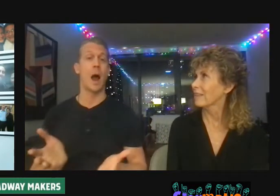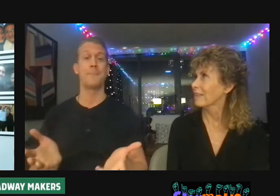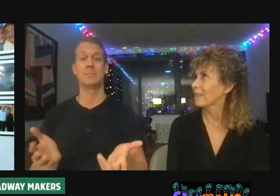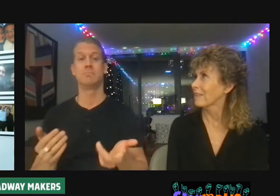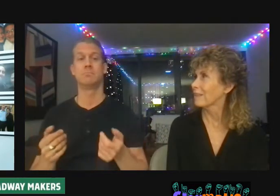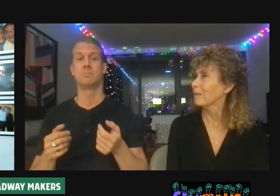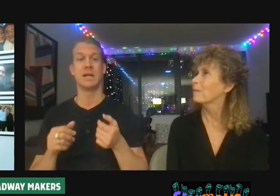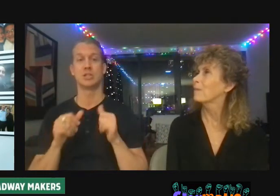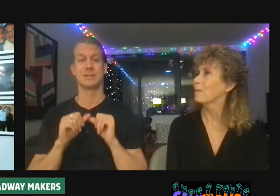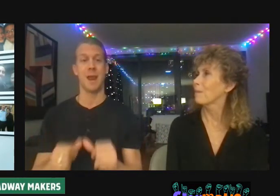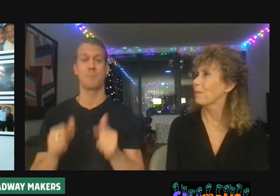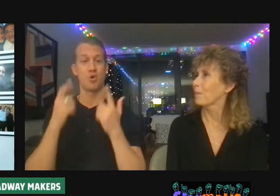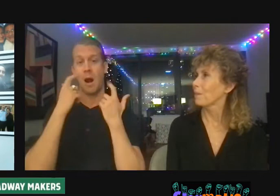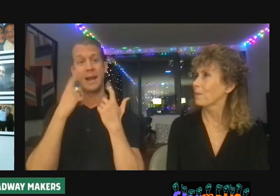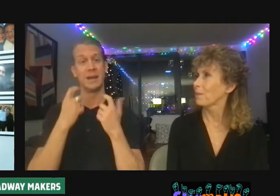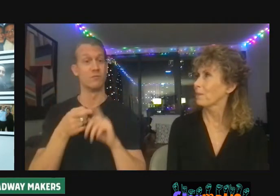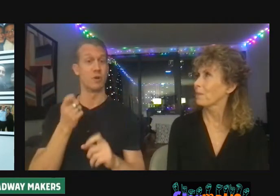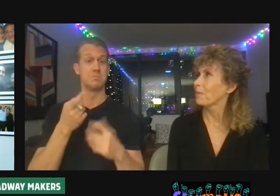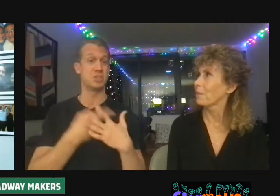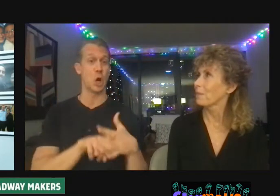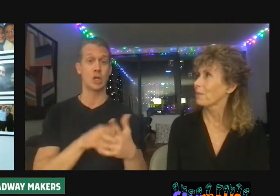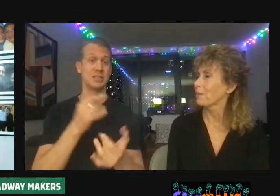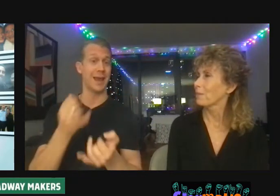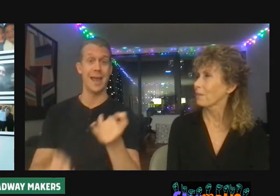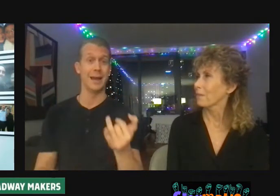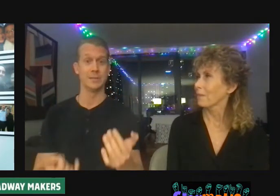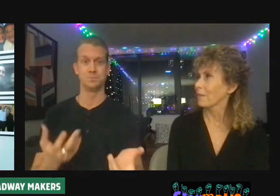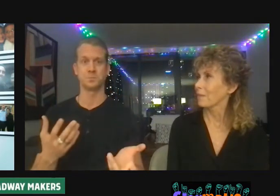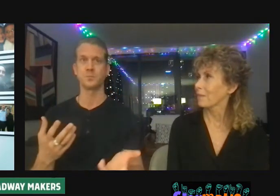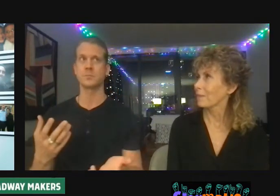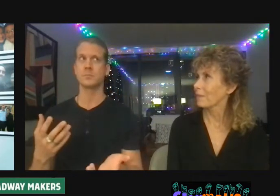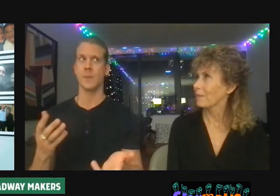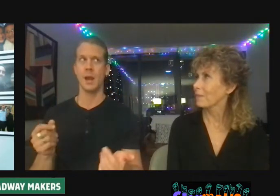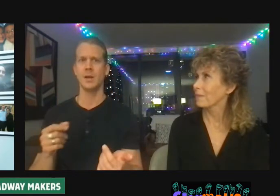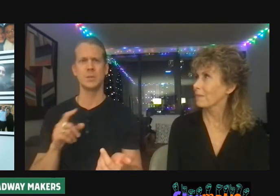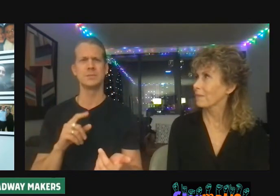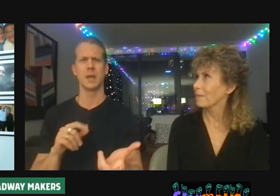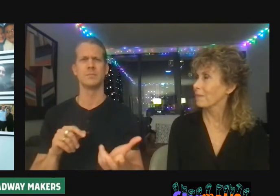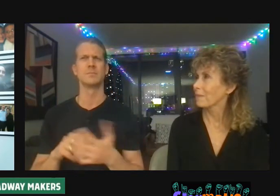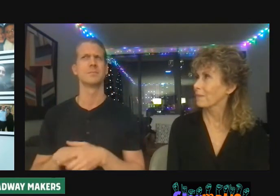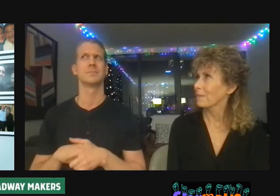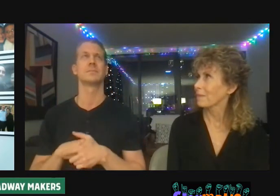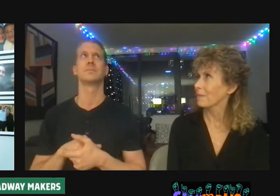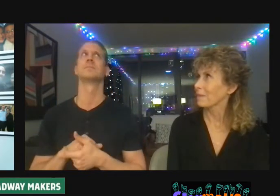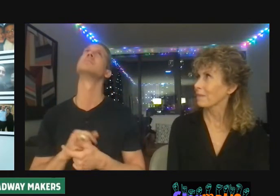I could not stop. I just kept crying from start, and